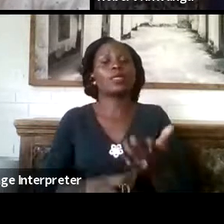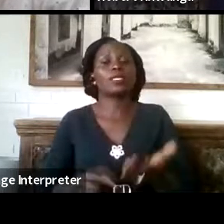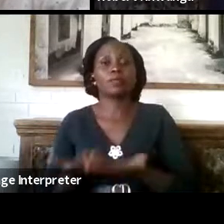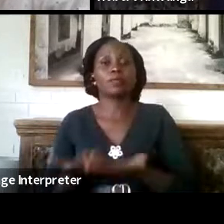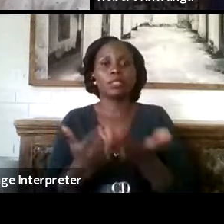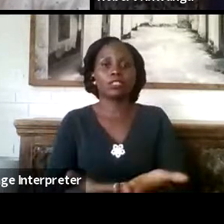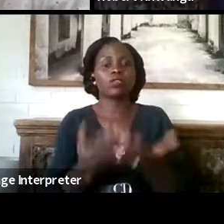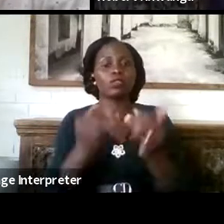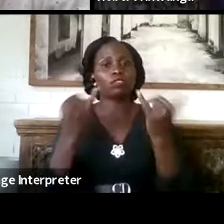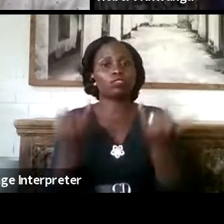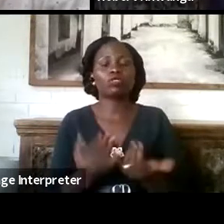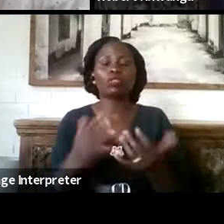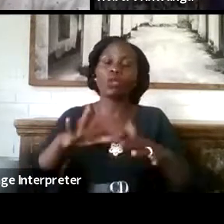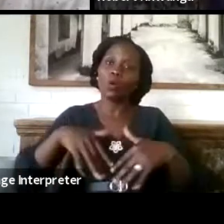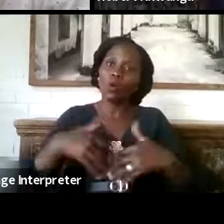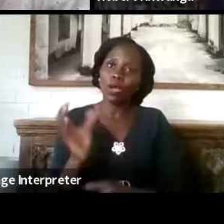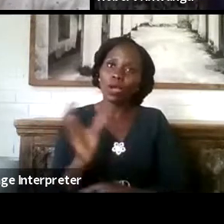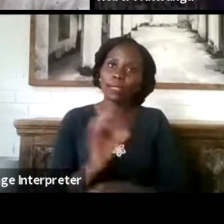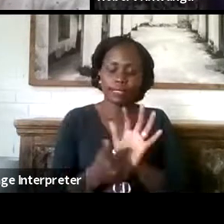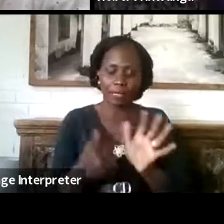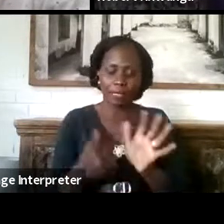employed and you bought for me,